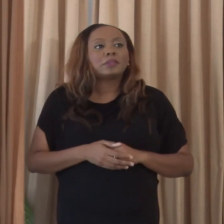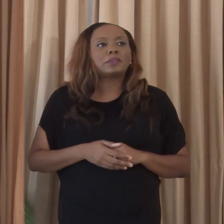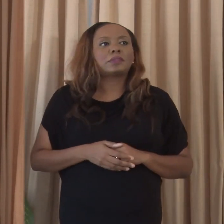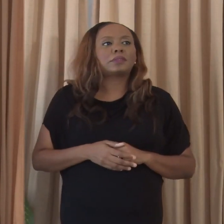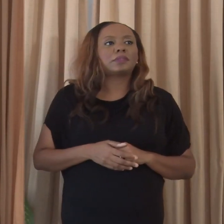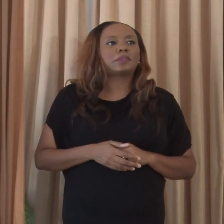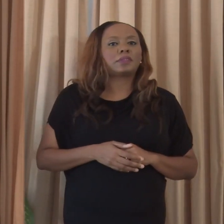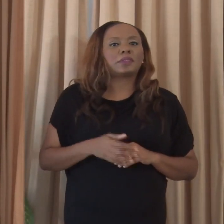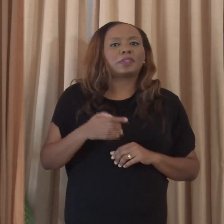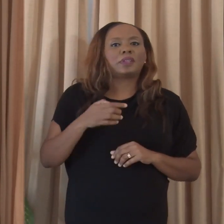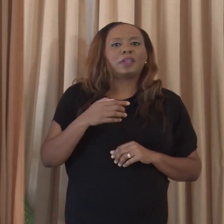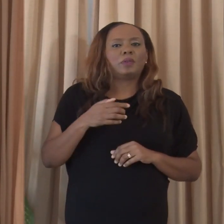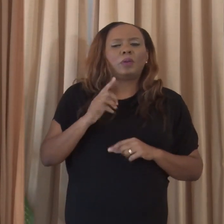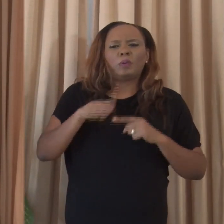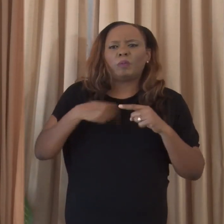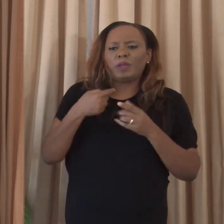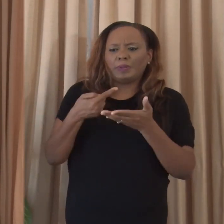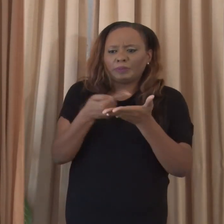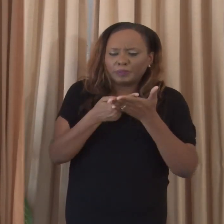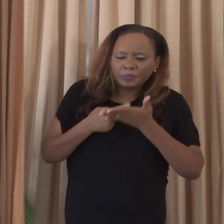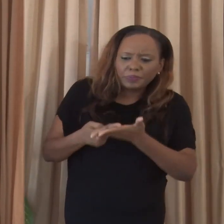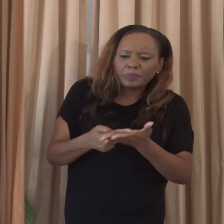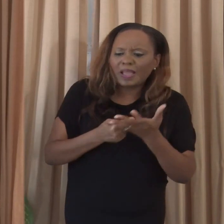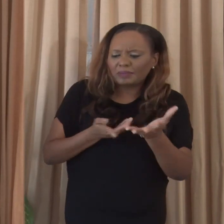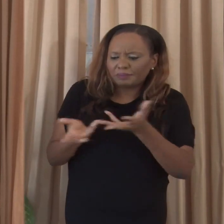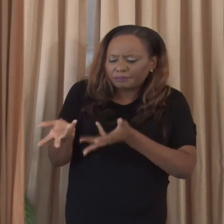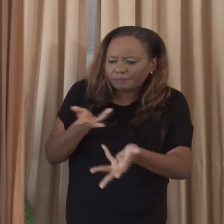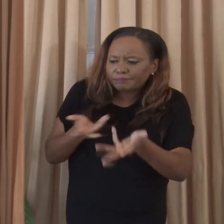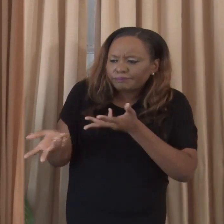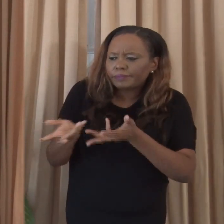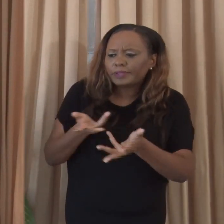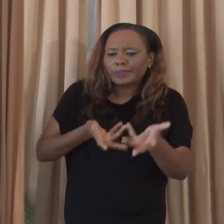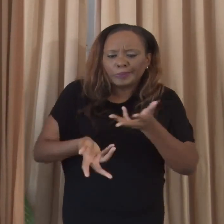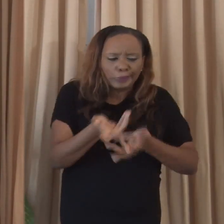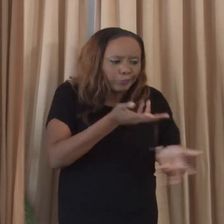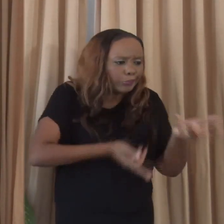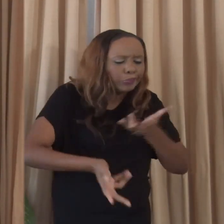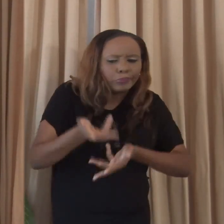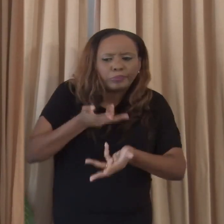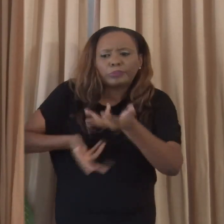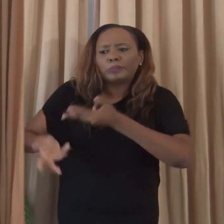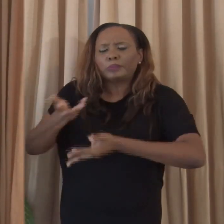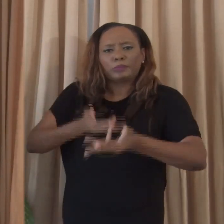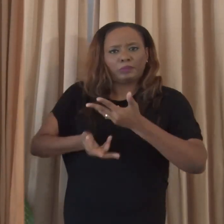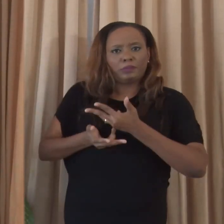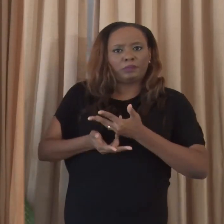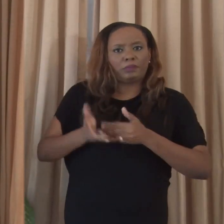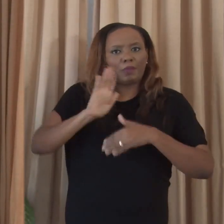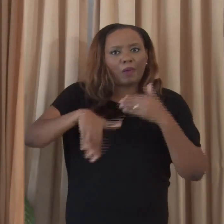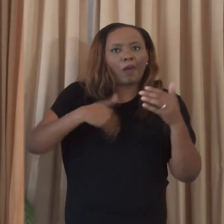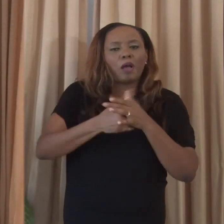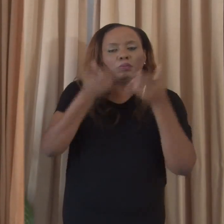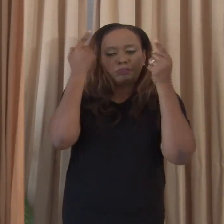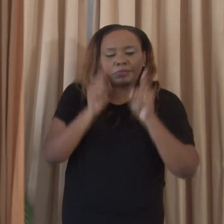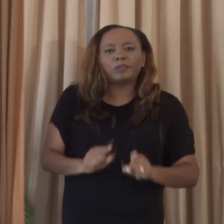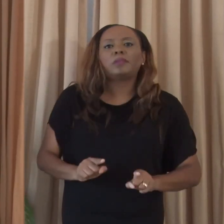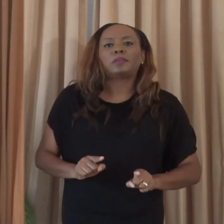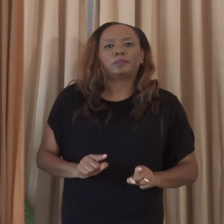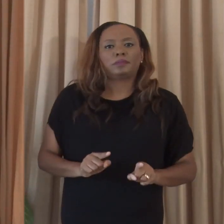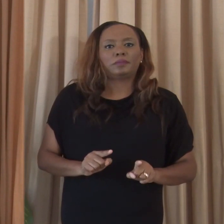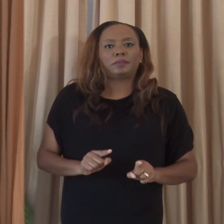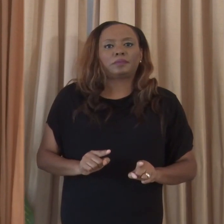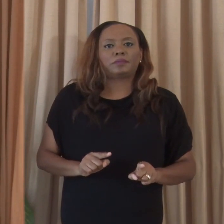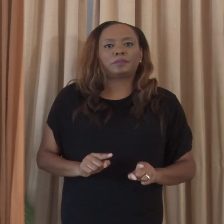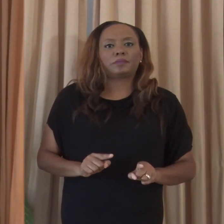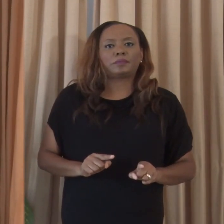that once this is talked through and thought through very carefully, that we will all come to a common understanding that there is probably